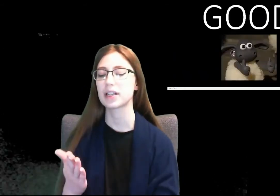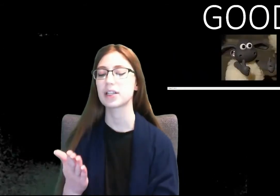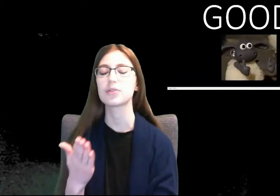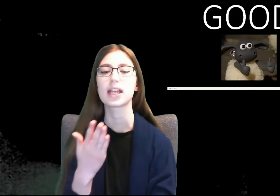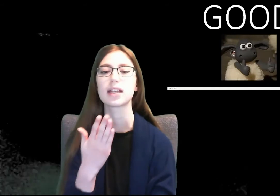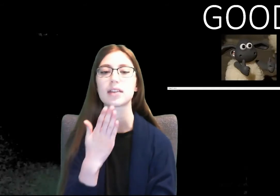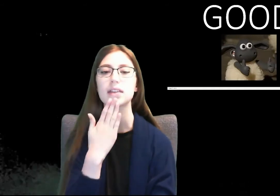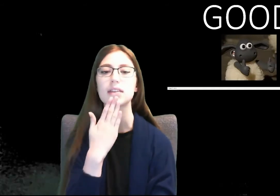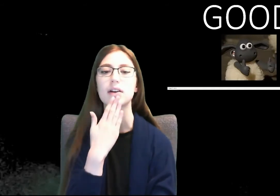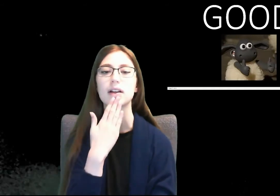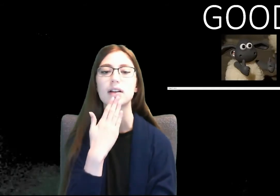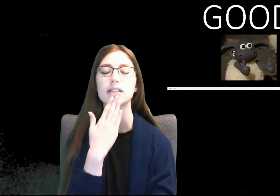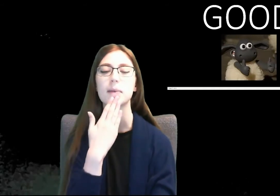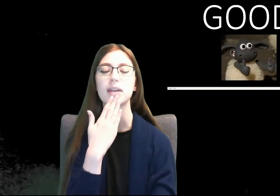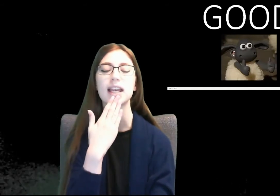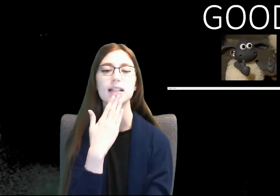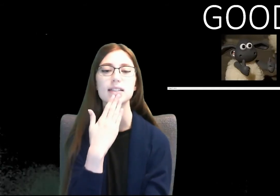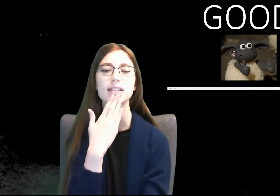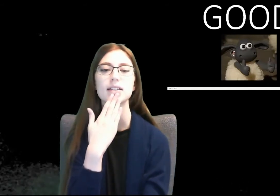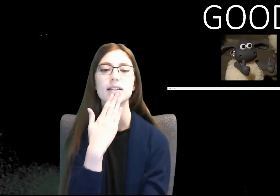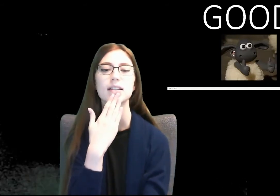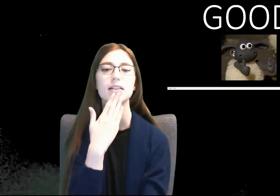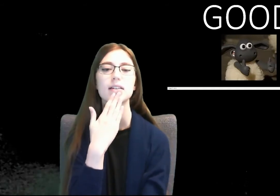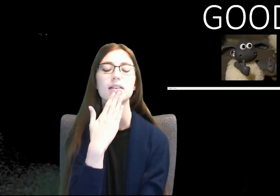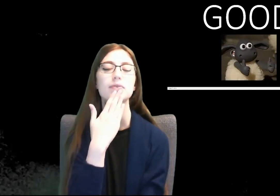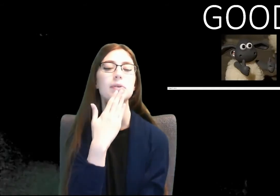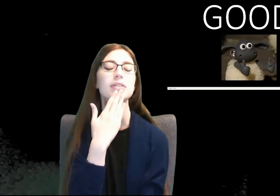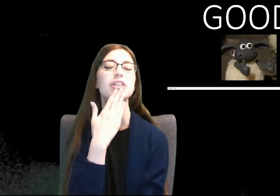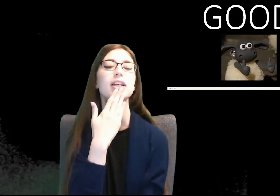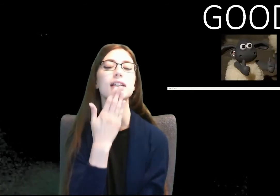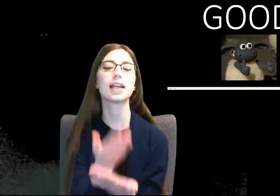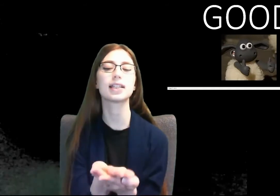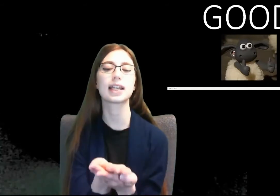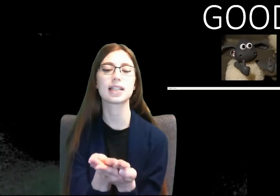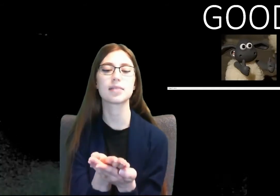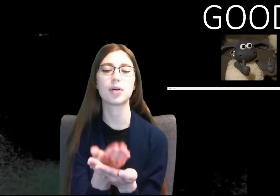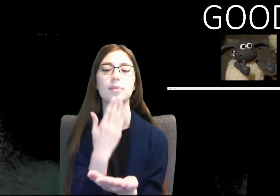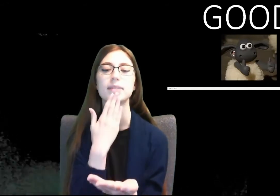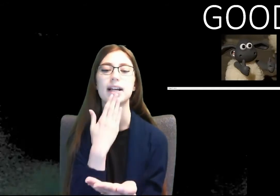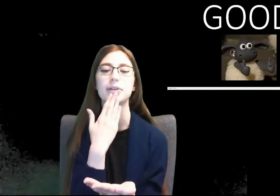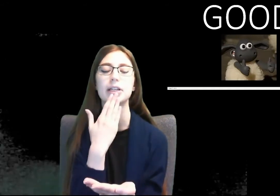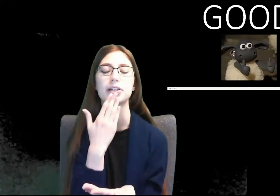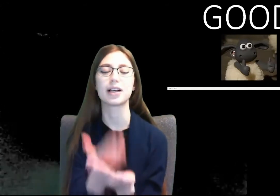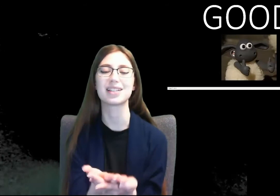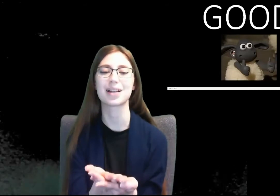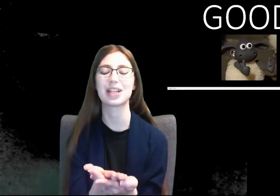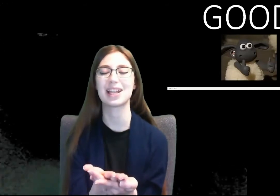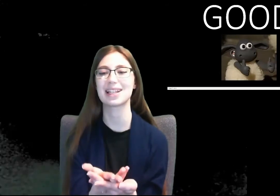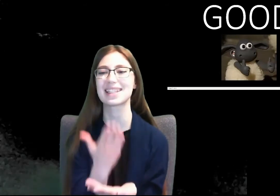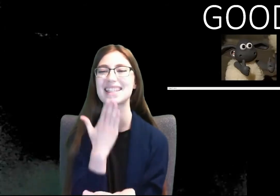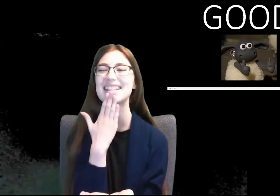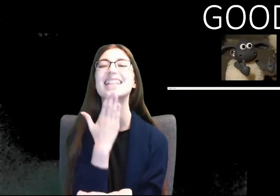you take your dominant hand from your chin and land it palm down in your non-dominant hand.